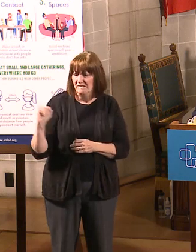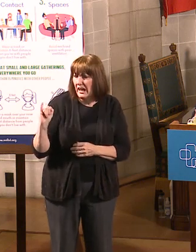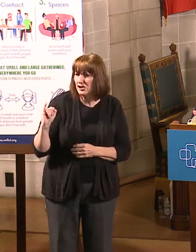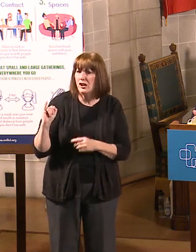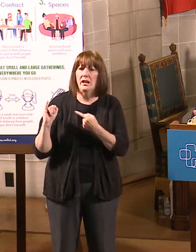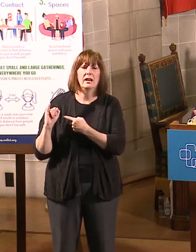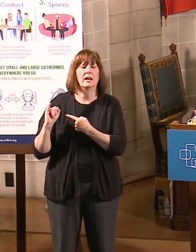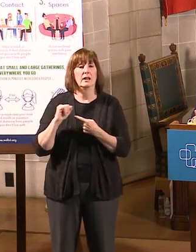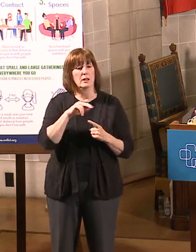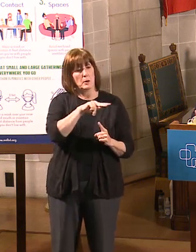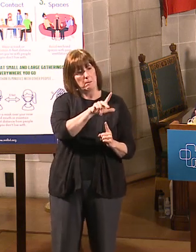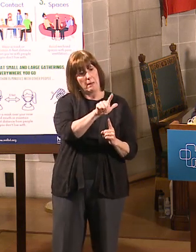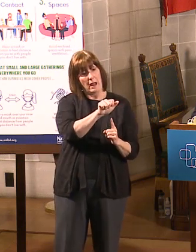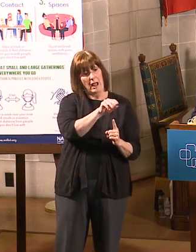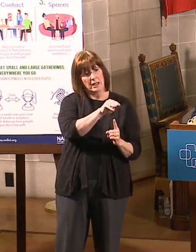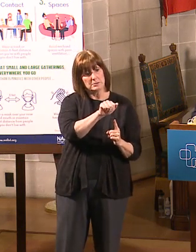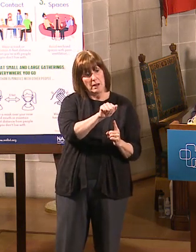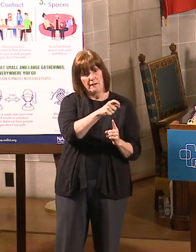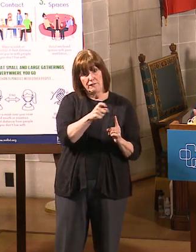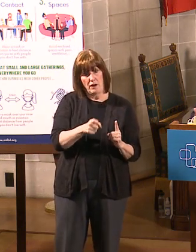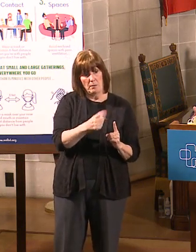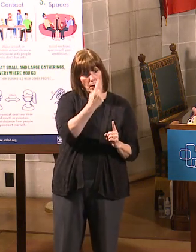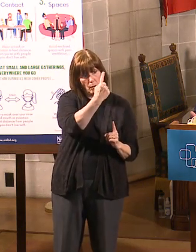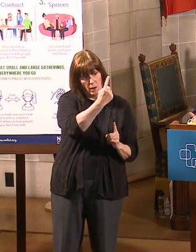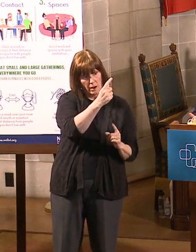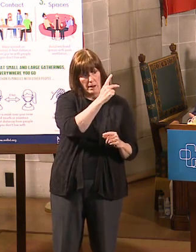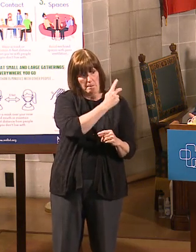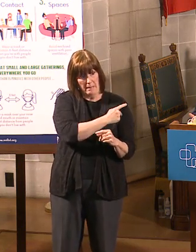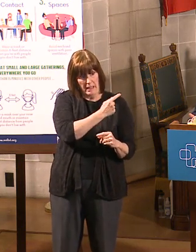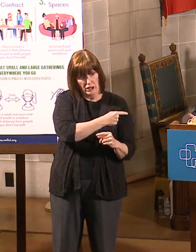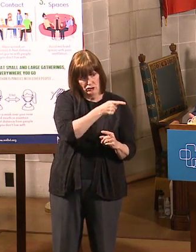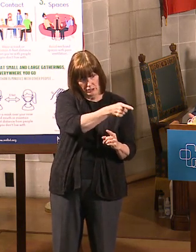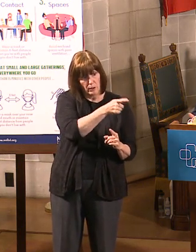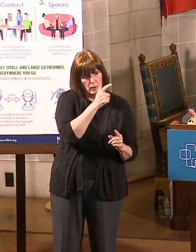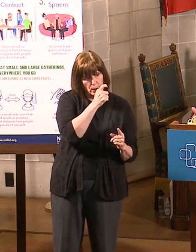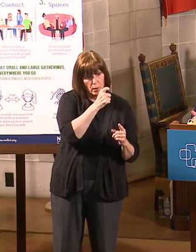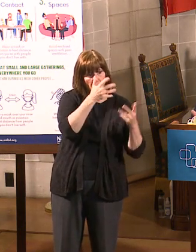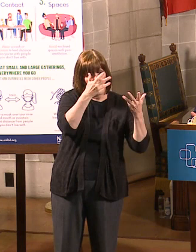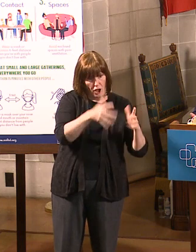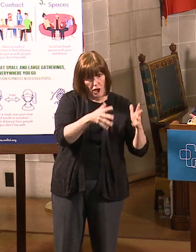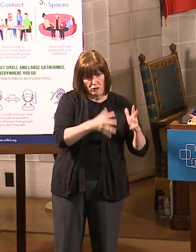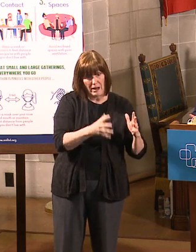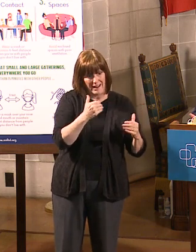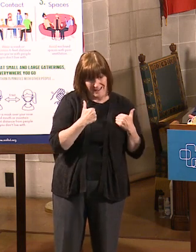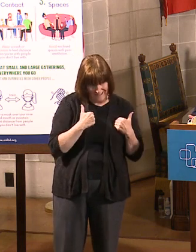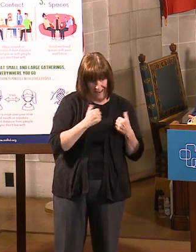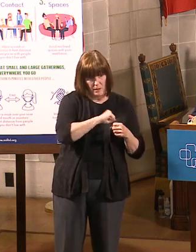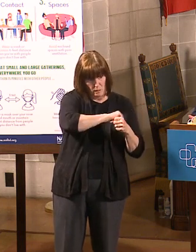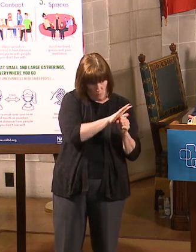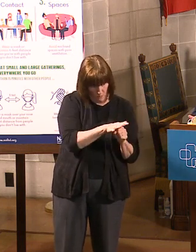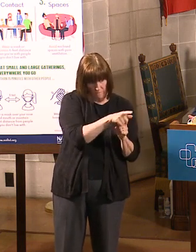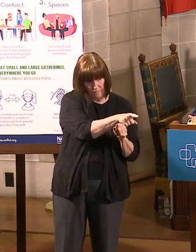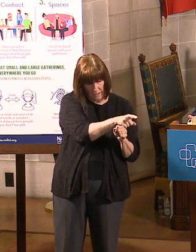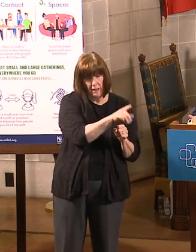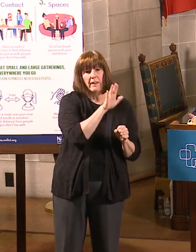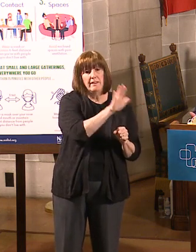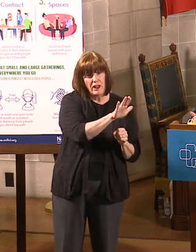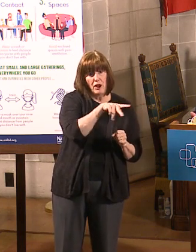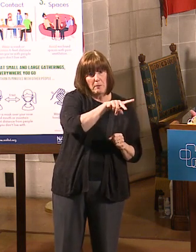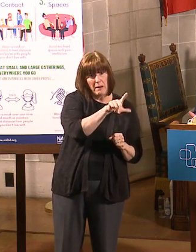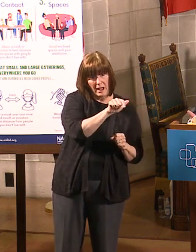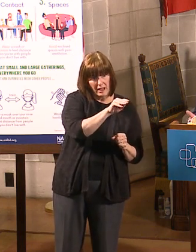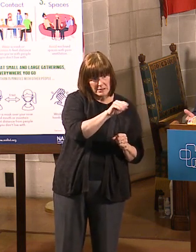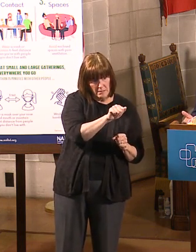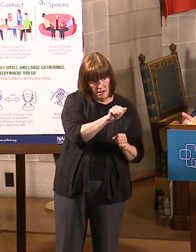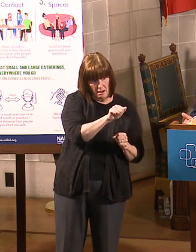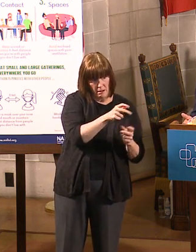the plasma of a patient's donated blood that has already had COVID-19 and